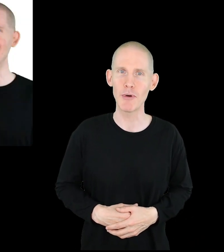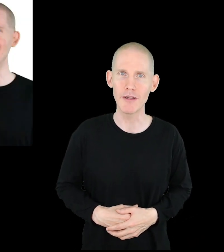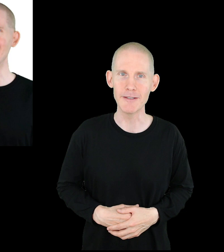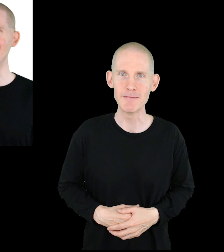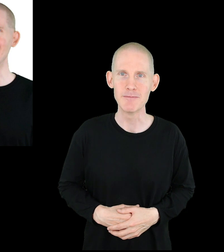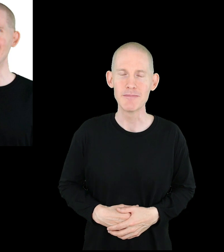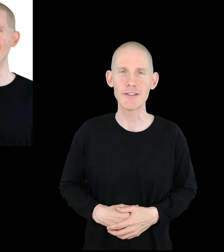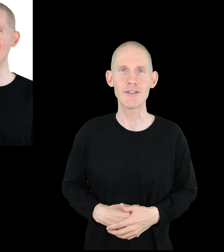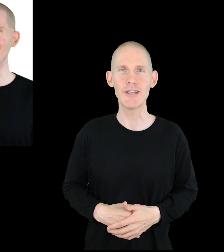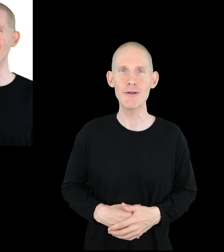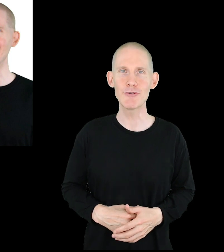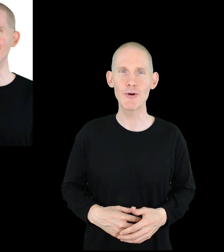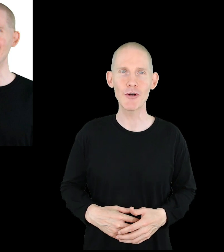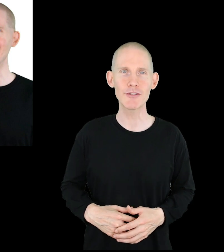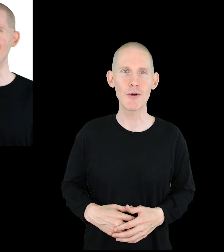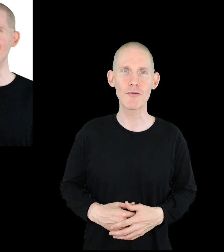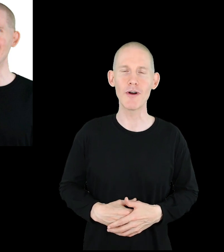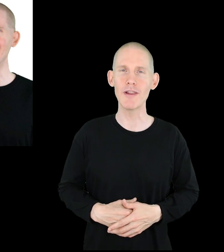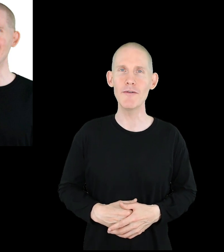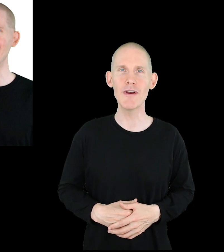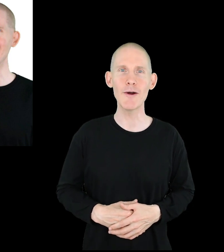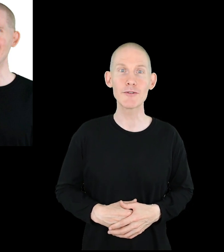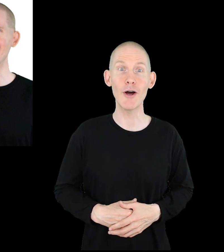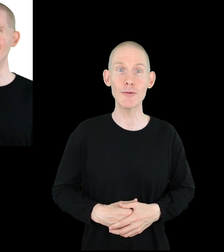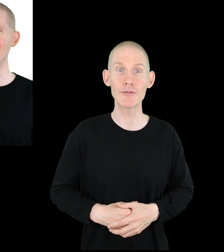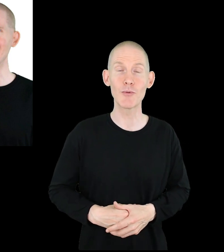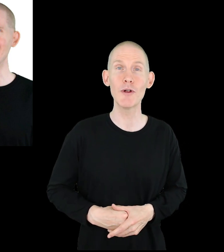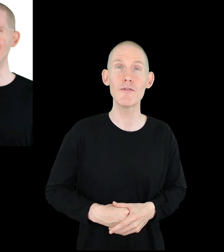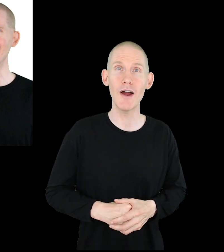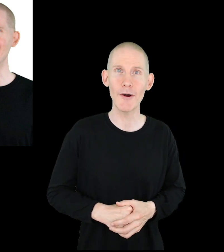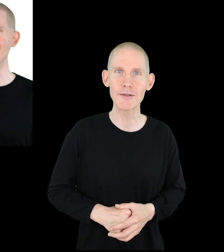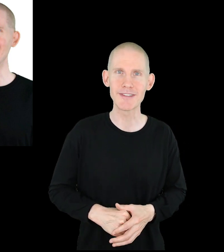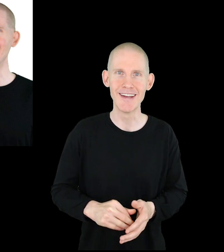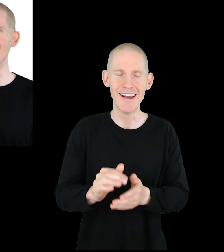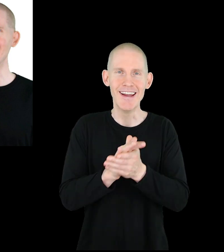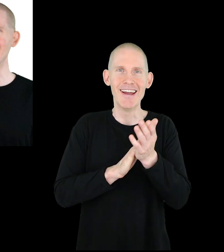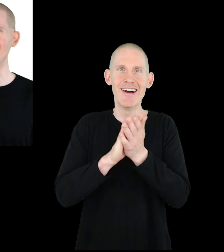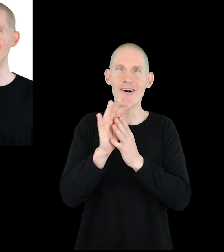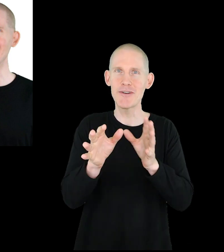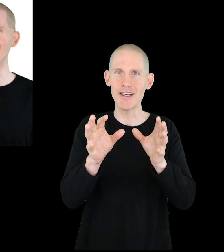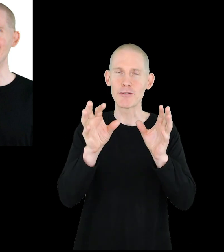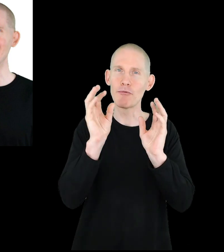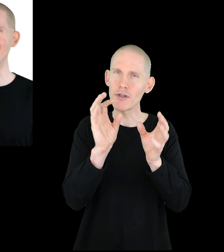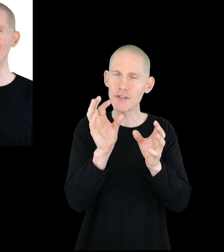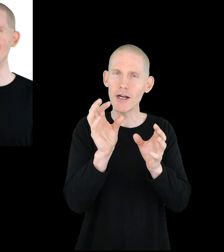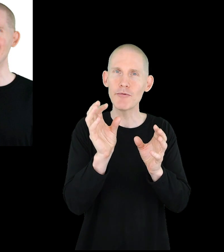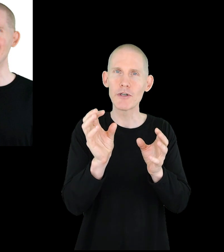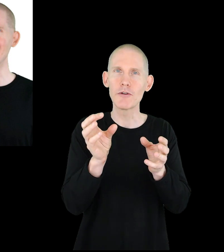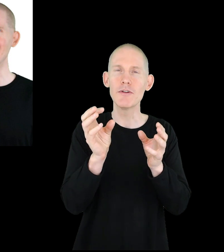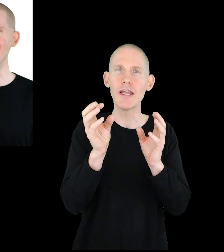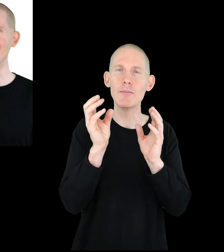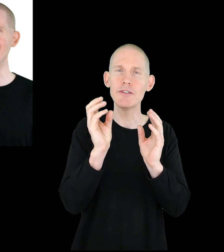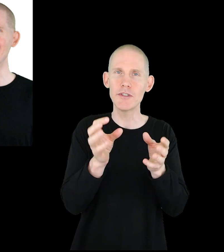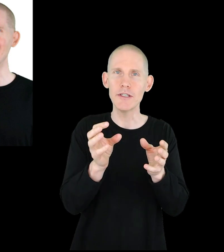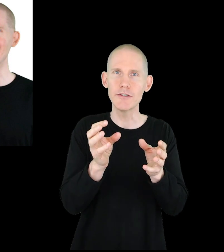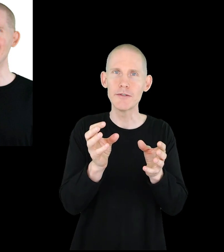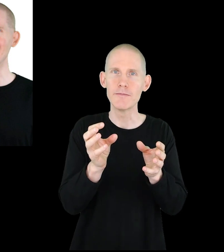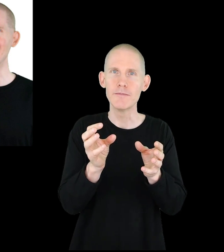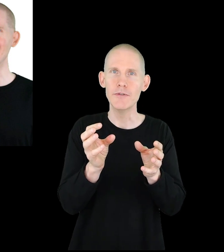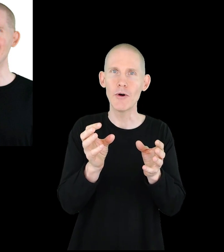Fingerspelling. This is a huge course, over 11 hours, almost 12 hours. Okay, so first off, you're going to learn the ABCs. No, I